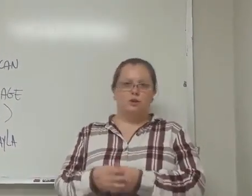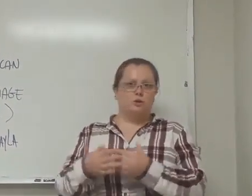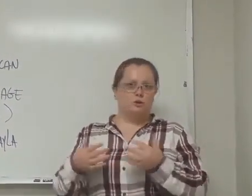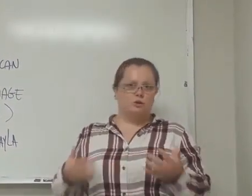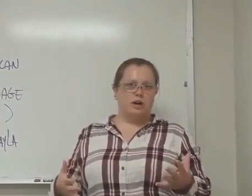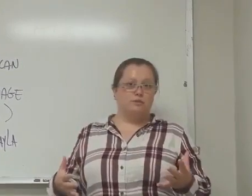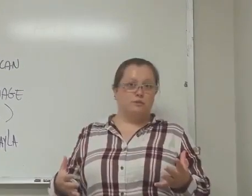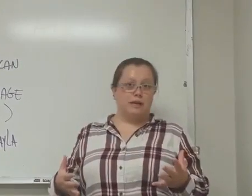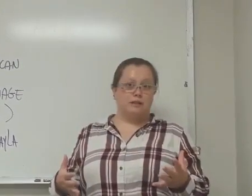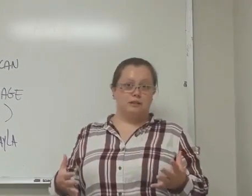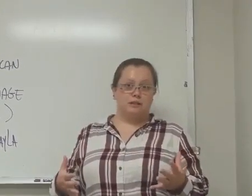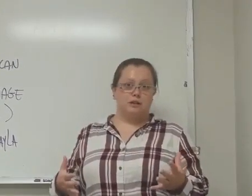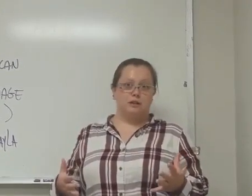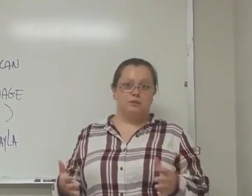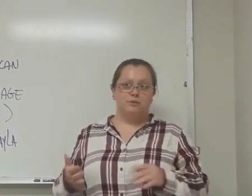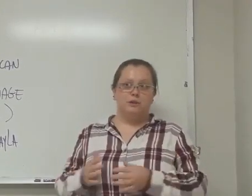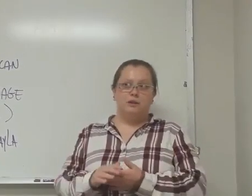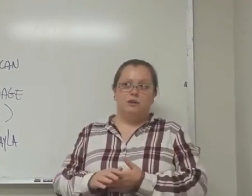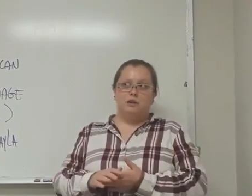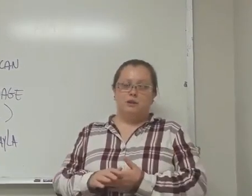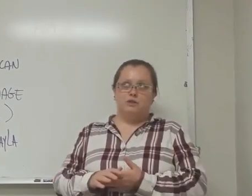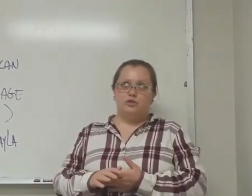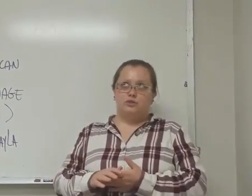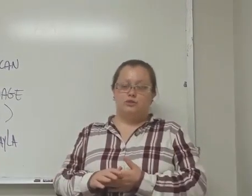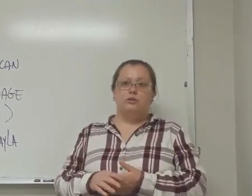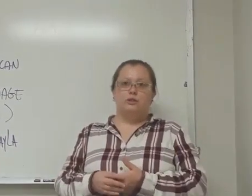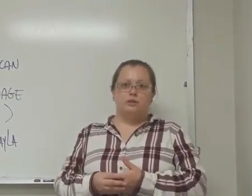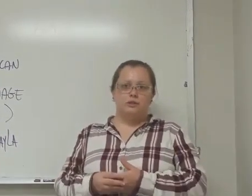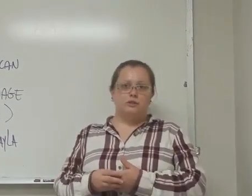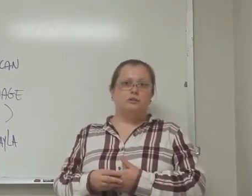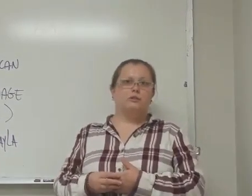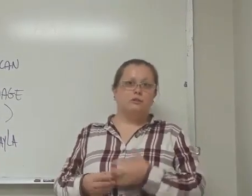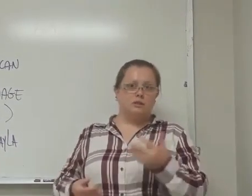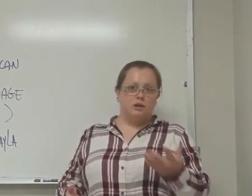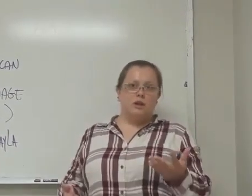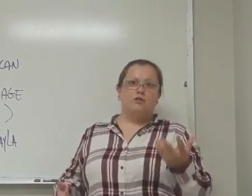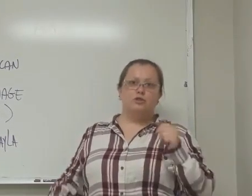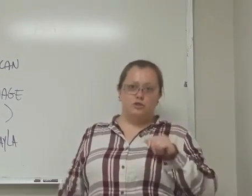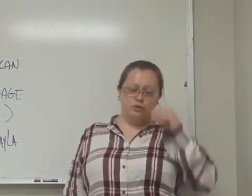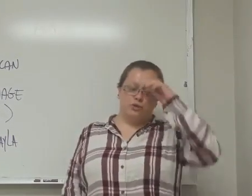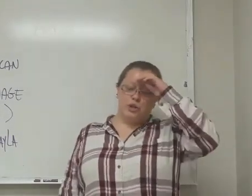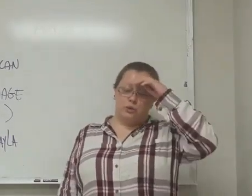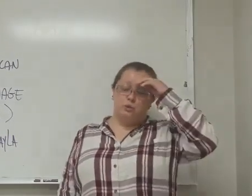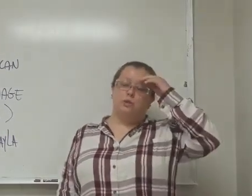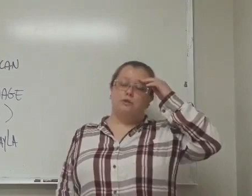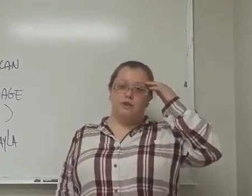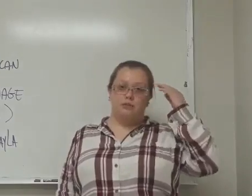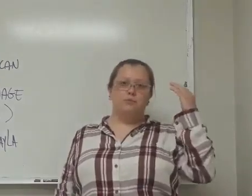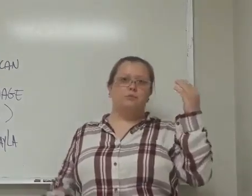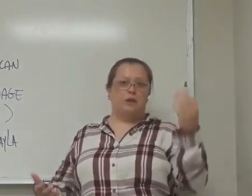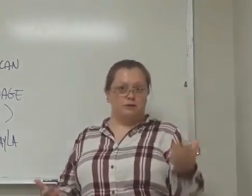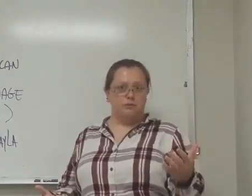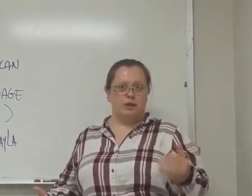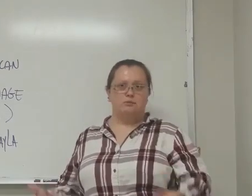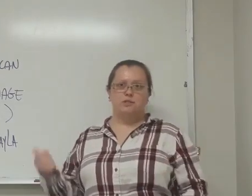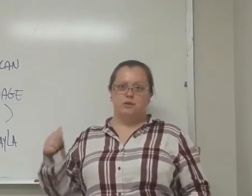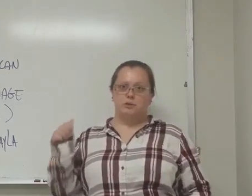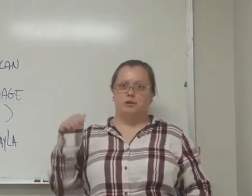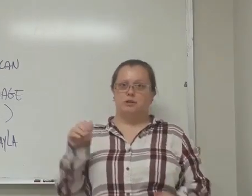So alphabet, Like, for example, with the alphabet. general rule of thumb, alphabet is going to be, the